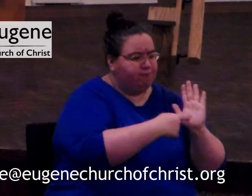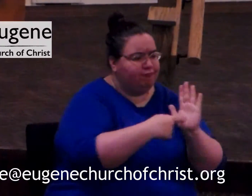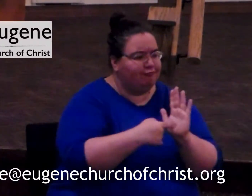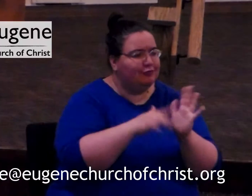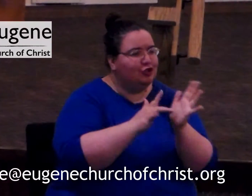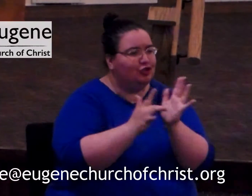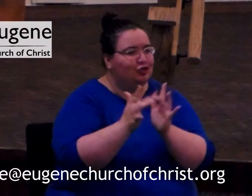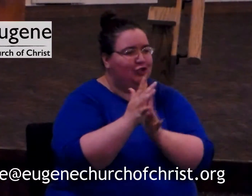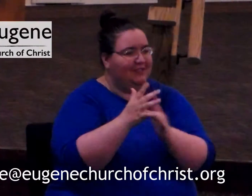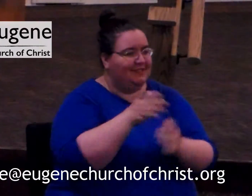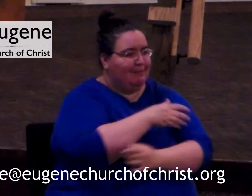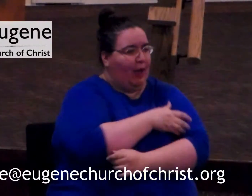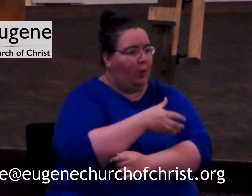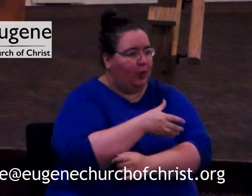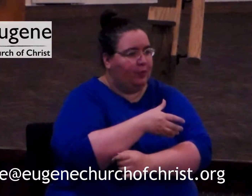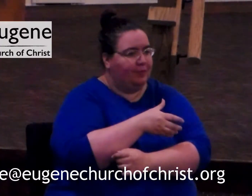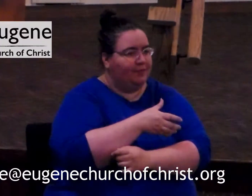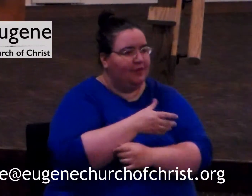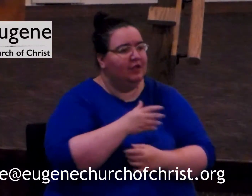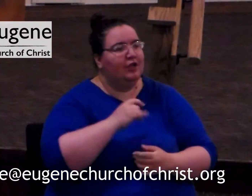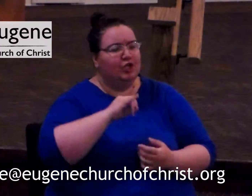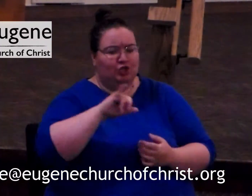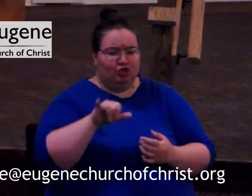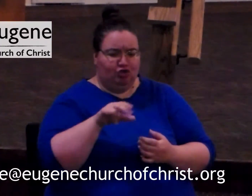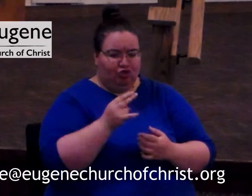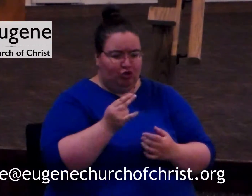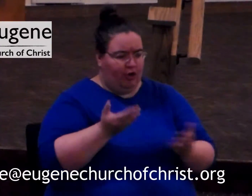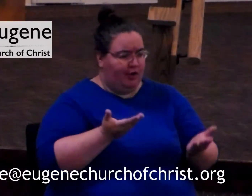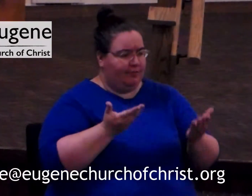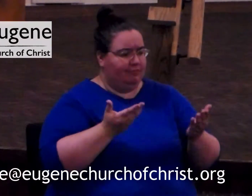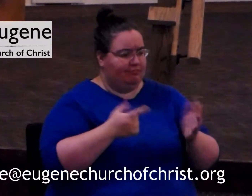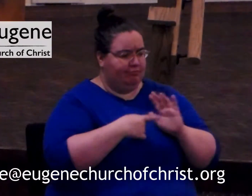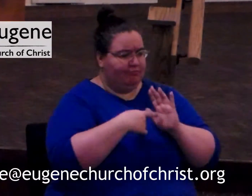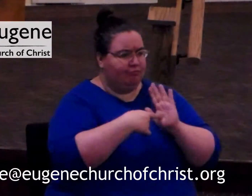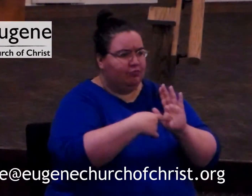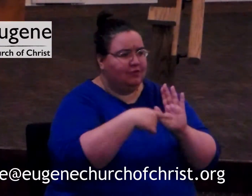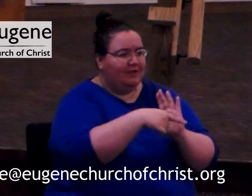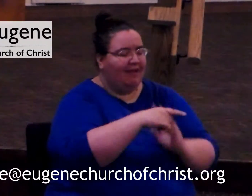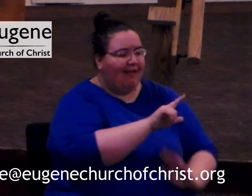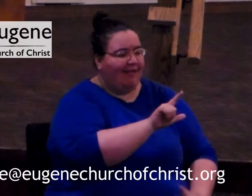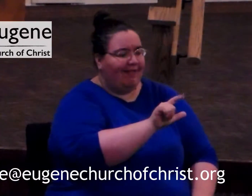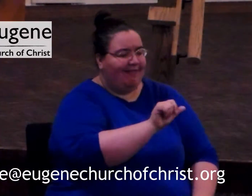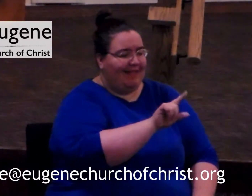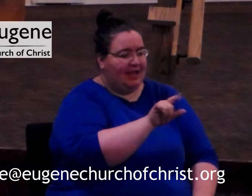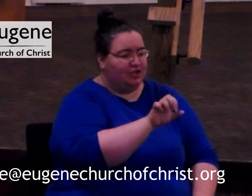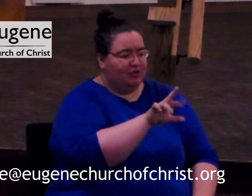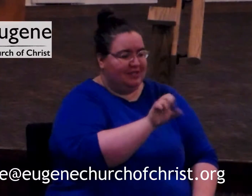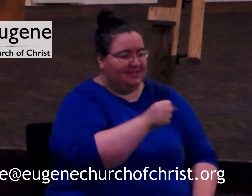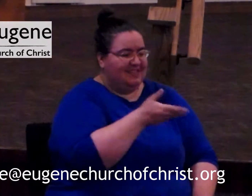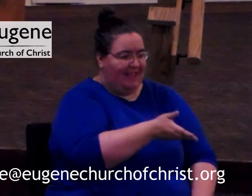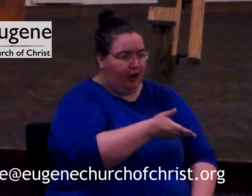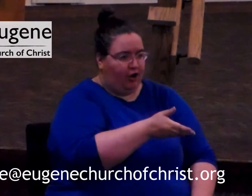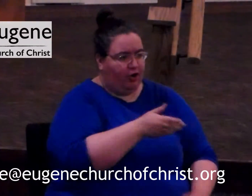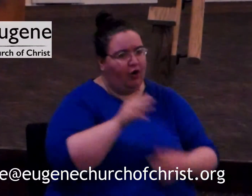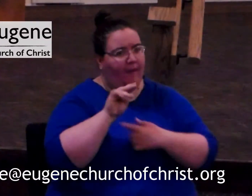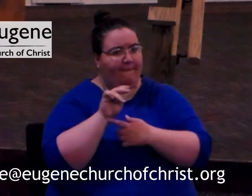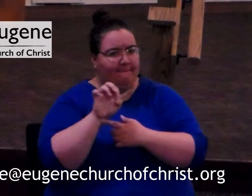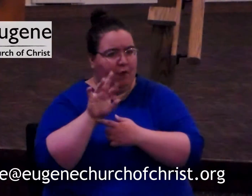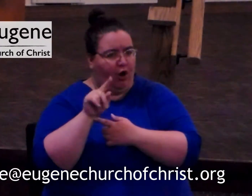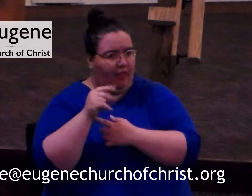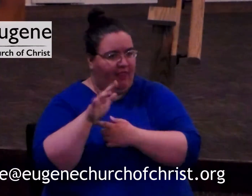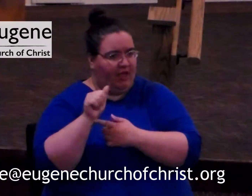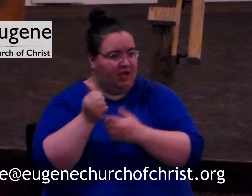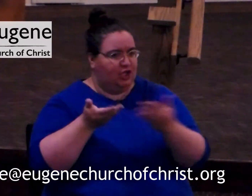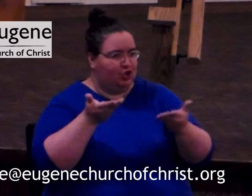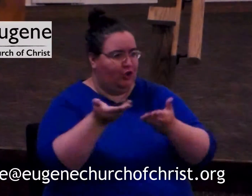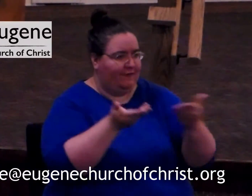we have Martha serving, and we don't want to get too caught up on that, because I would imagine we have all been to something at someone's home where there are other